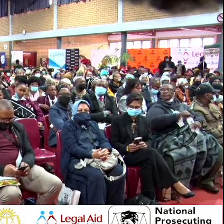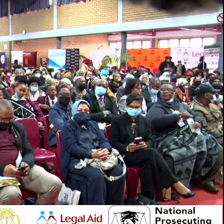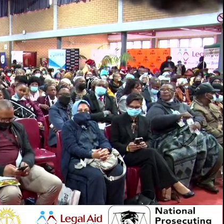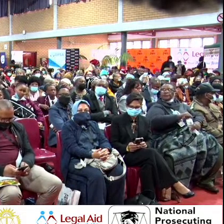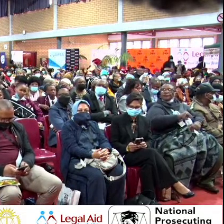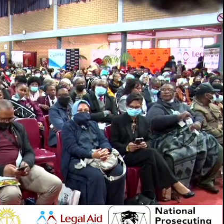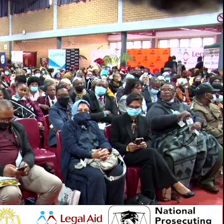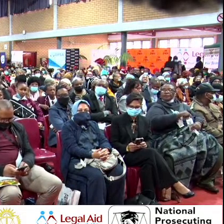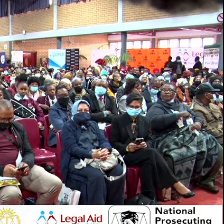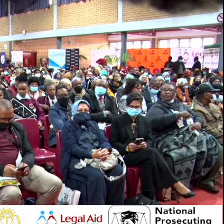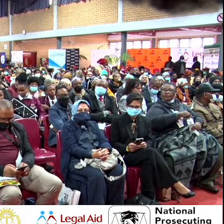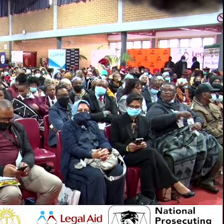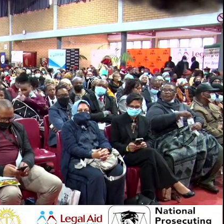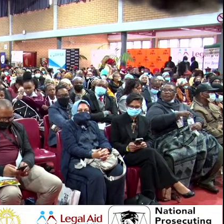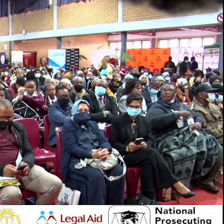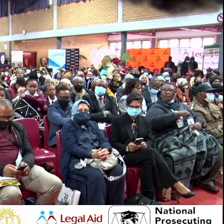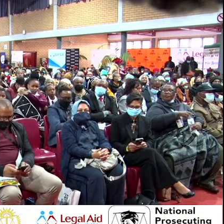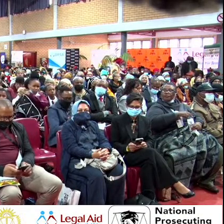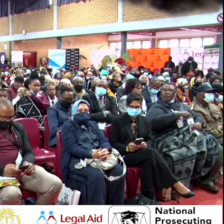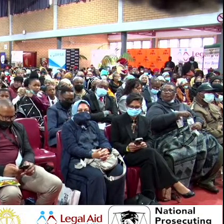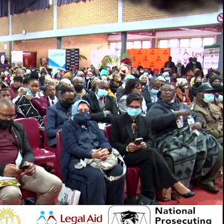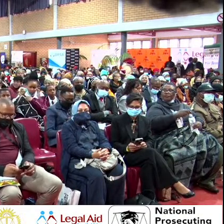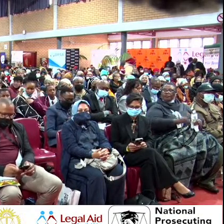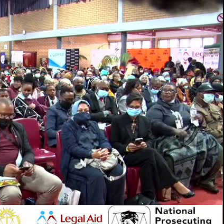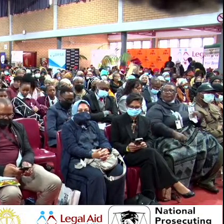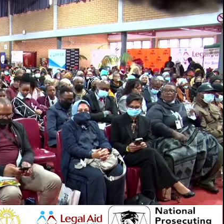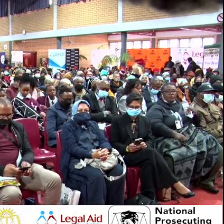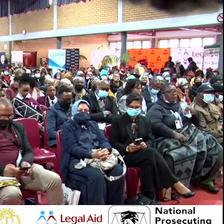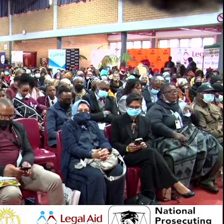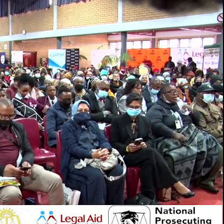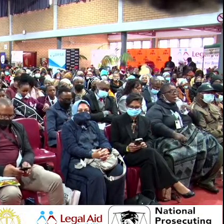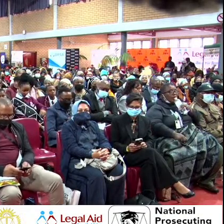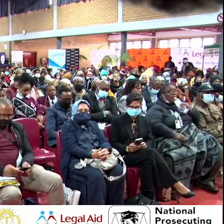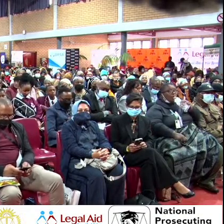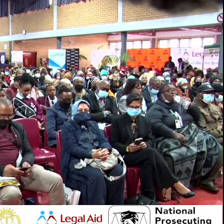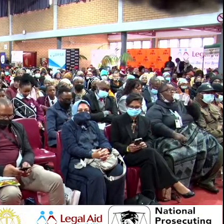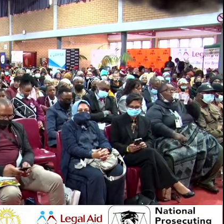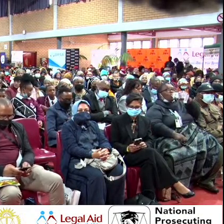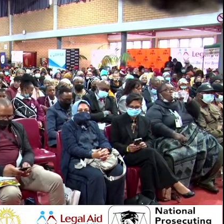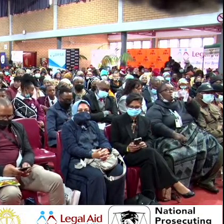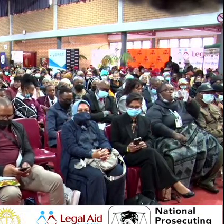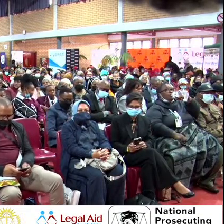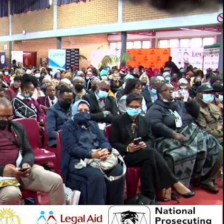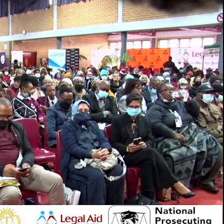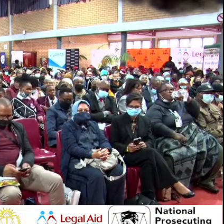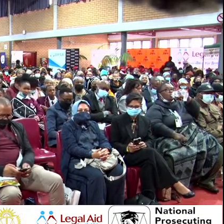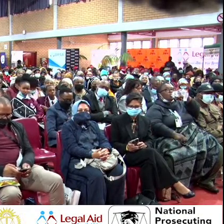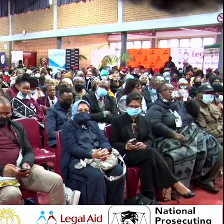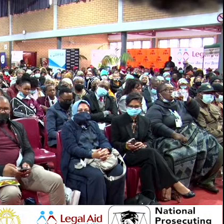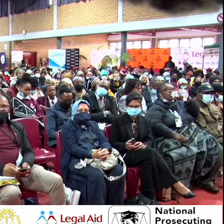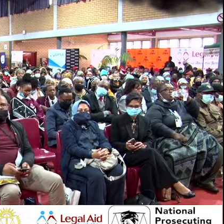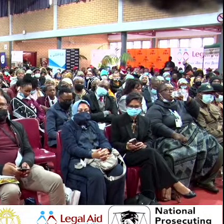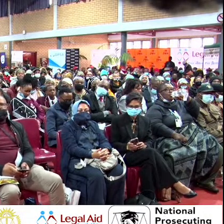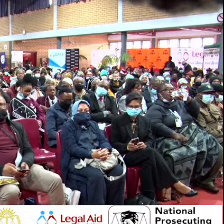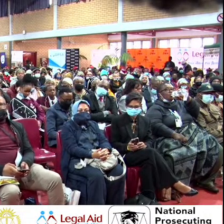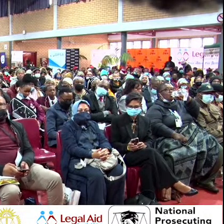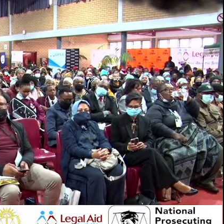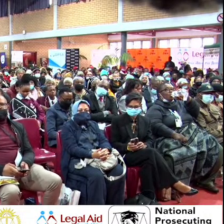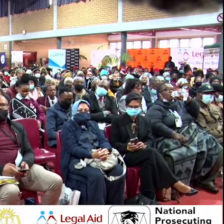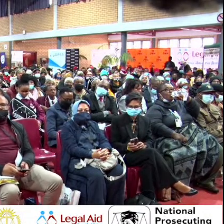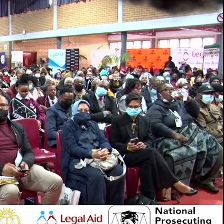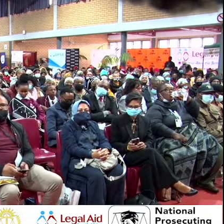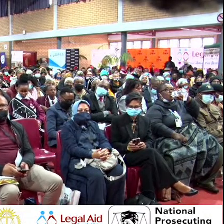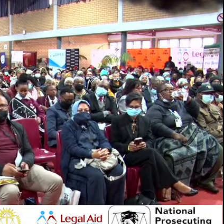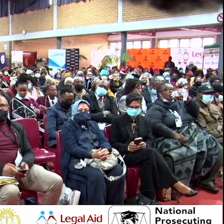And hopefully today, we can see what the Department of Justice is doing by declaring this the year of the community,